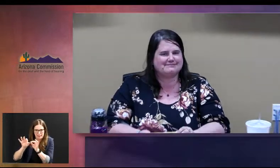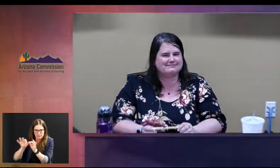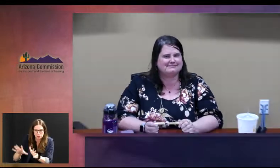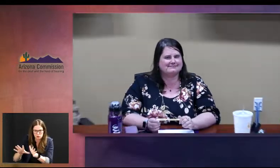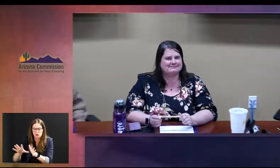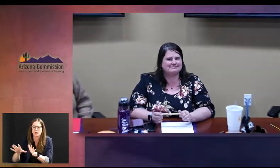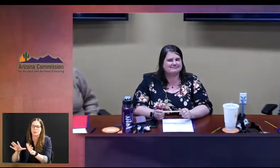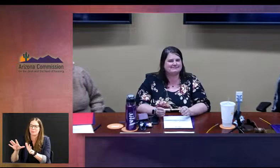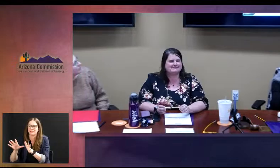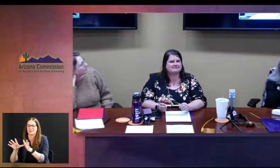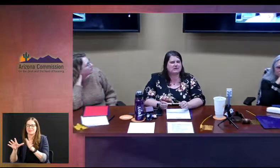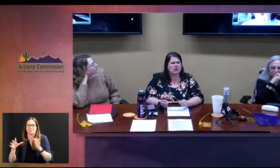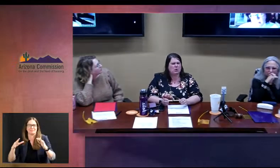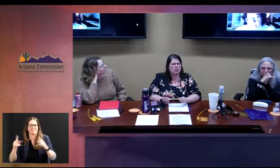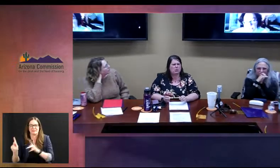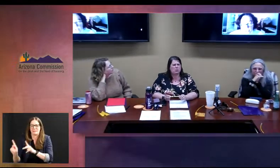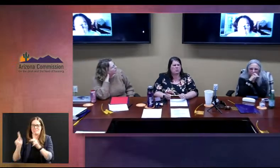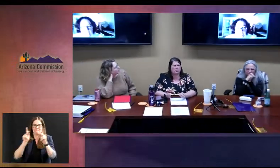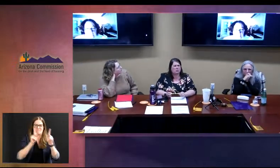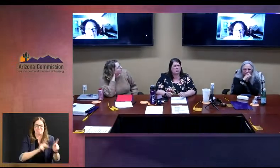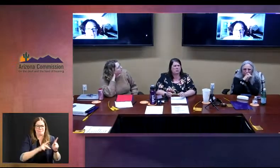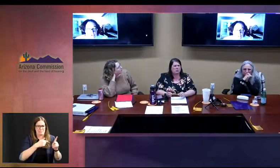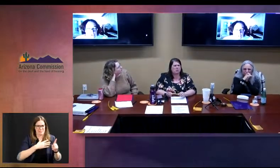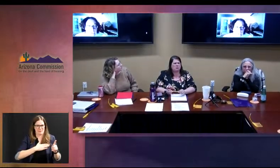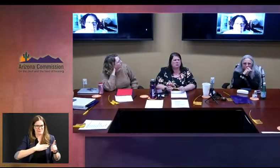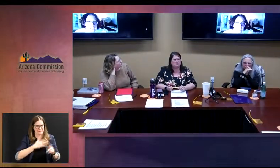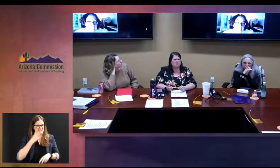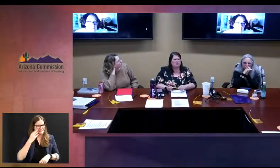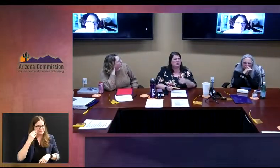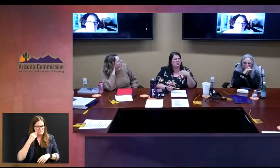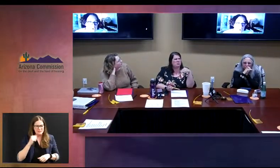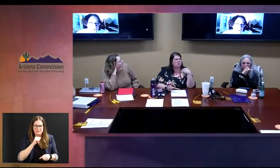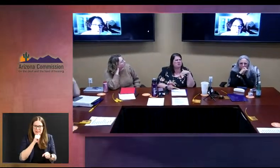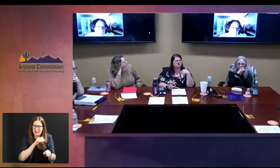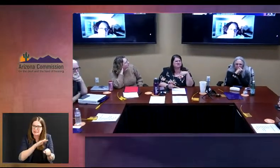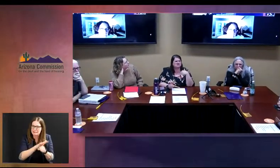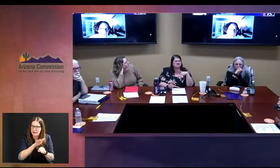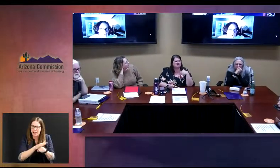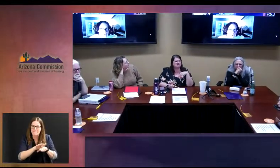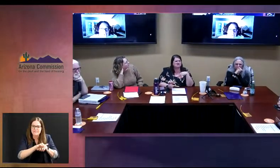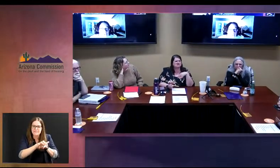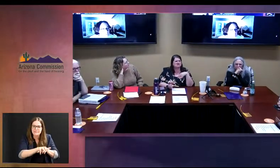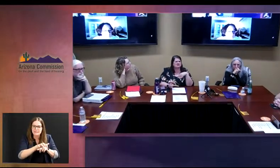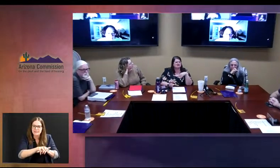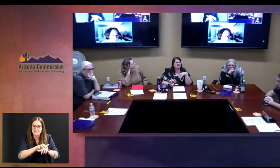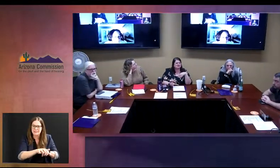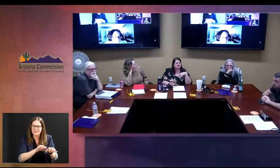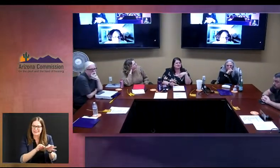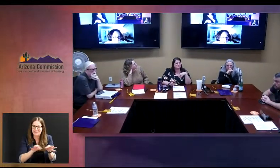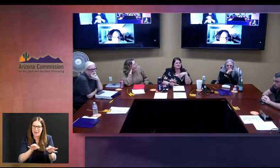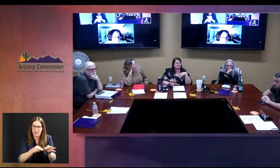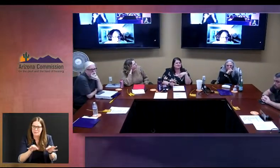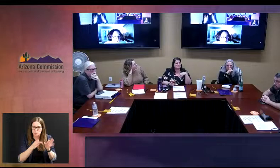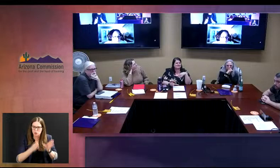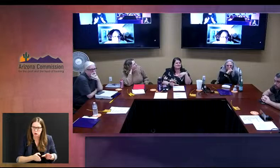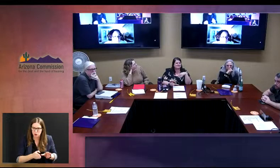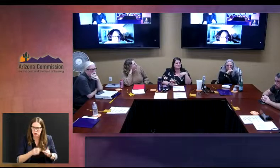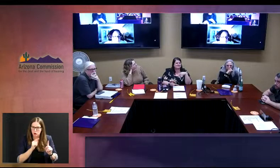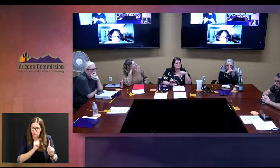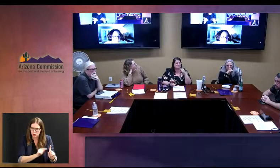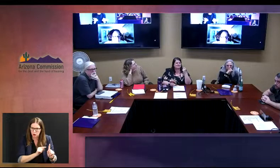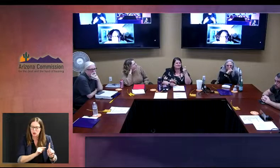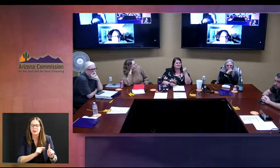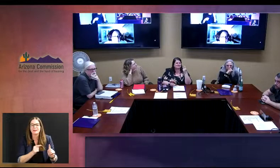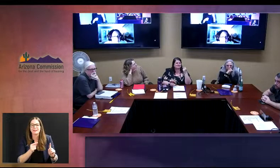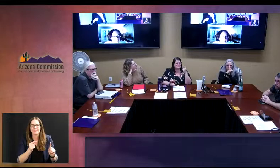captioners, particularly in-person captioners. And I wondered, I know that we don't license captioners or anything